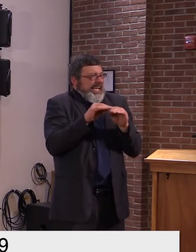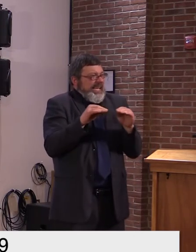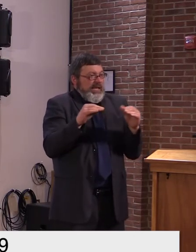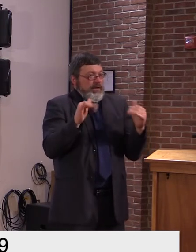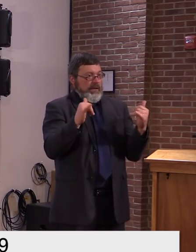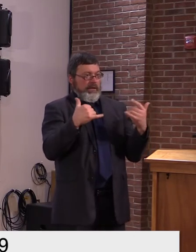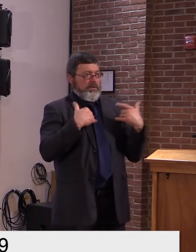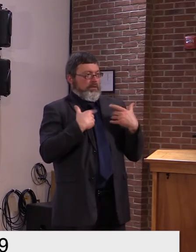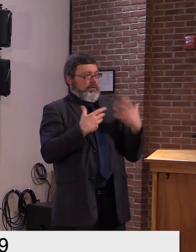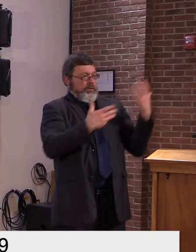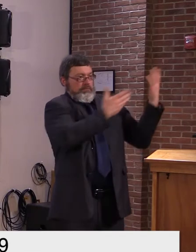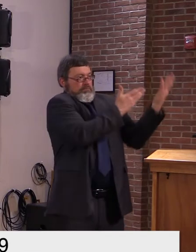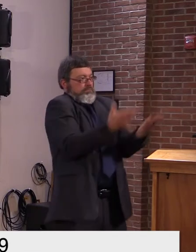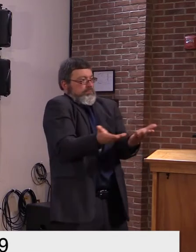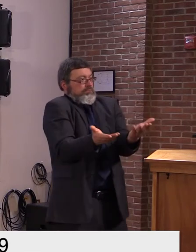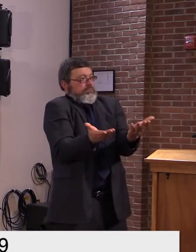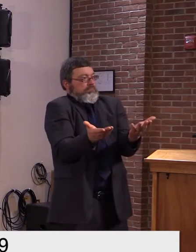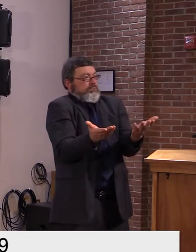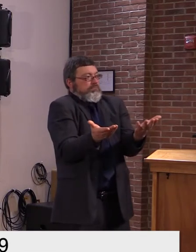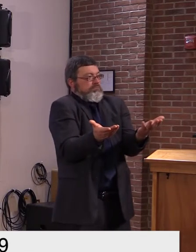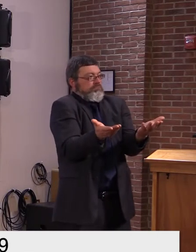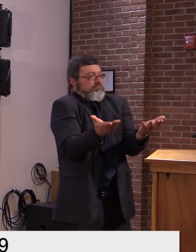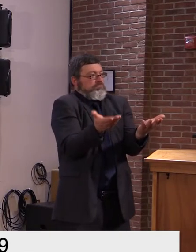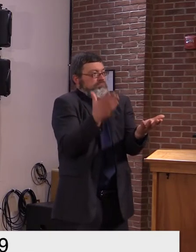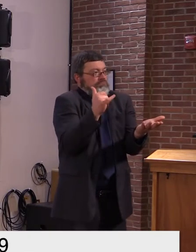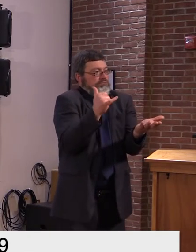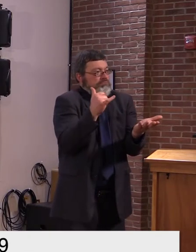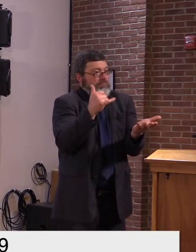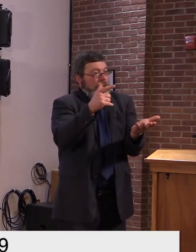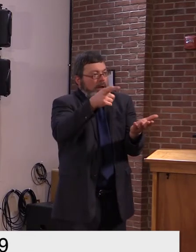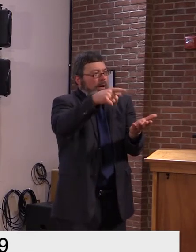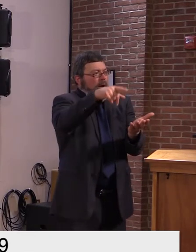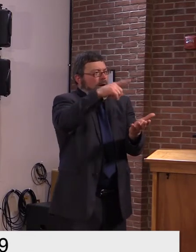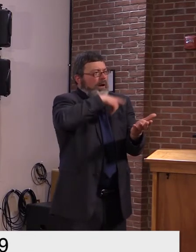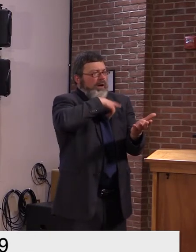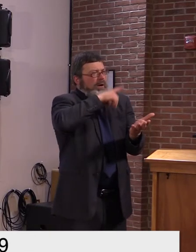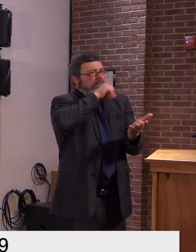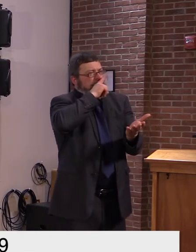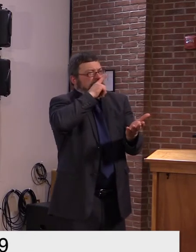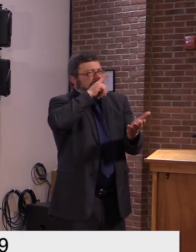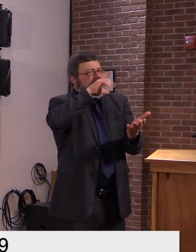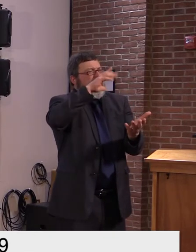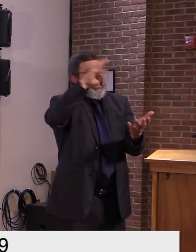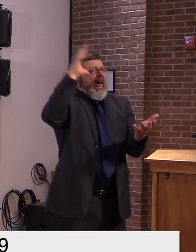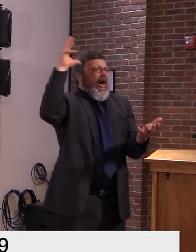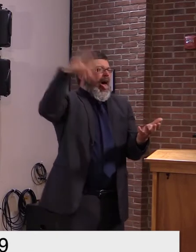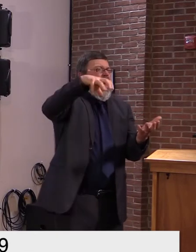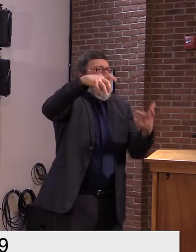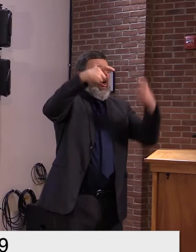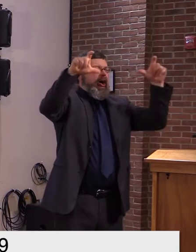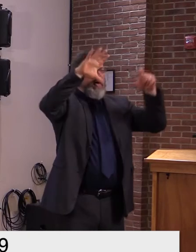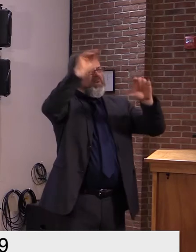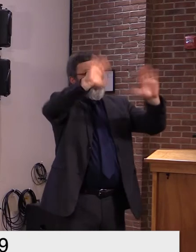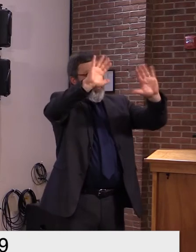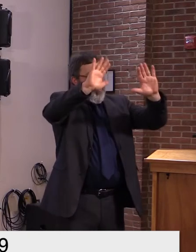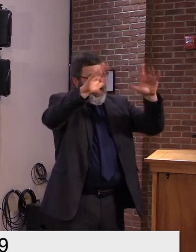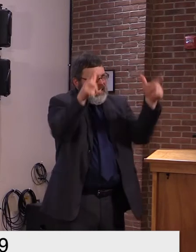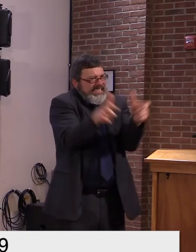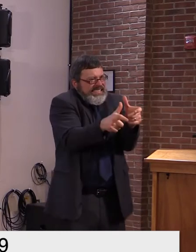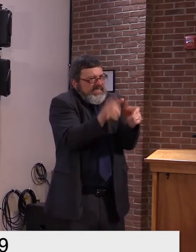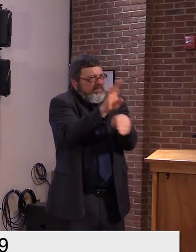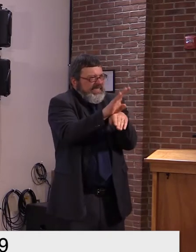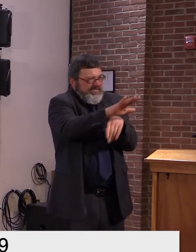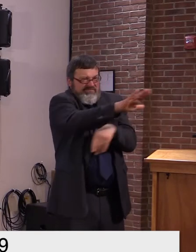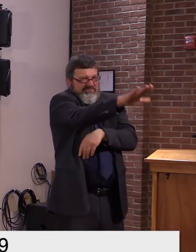big platforms. But you are now at a moment where what you provide, the service you provide, is